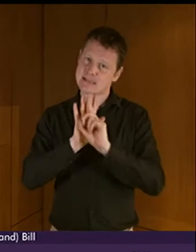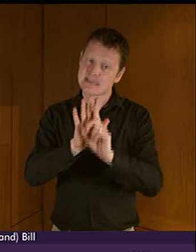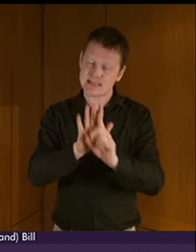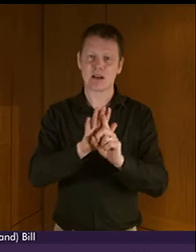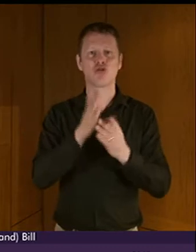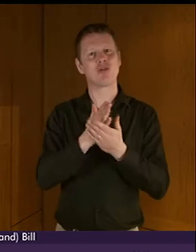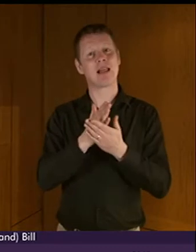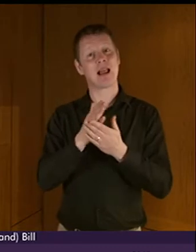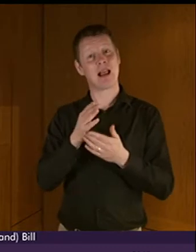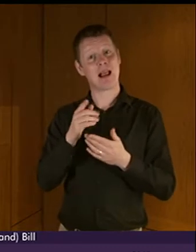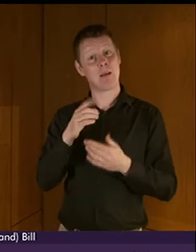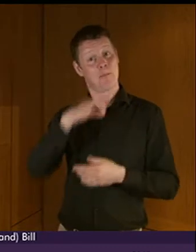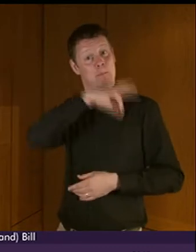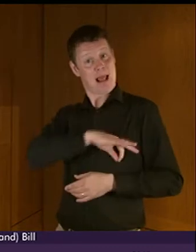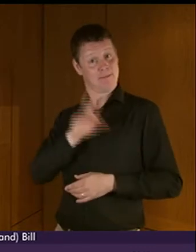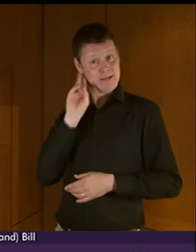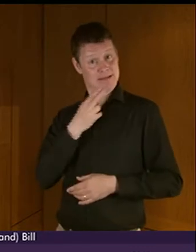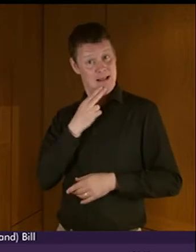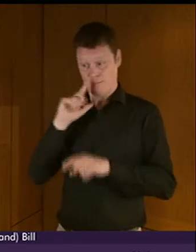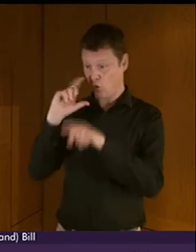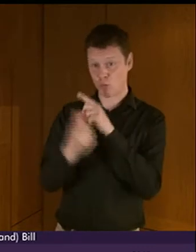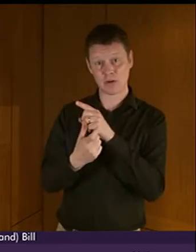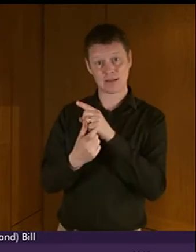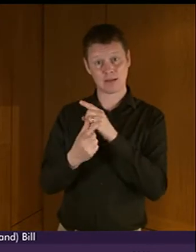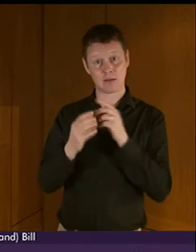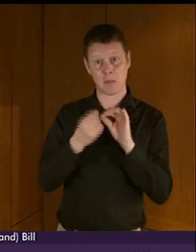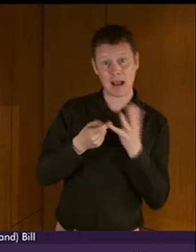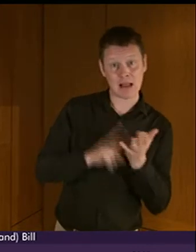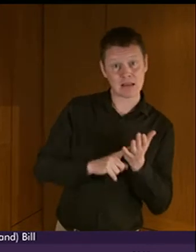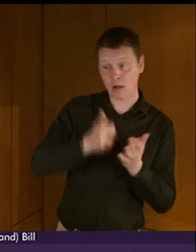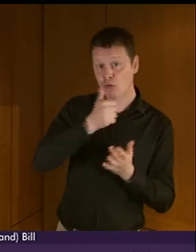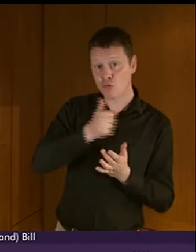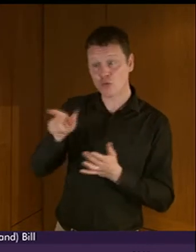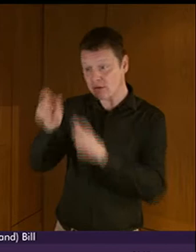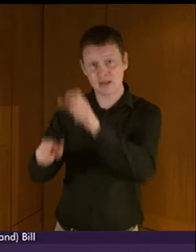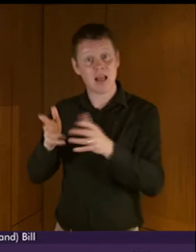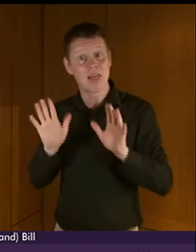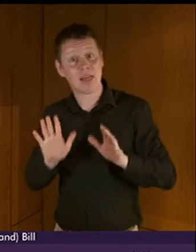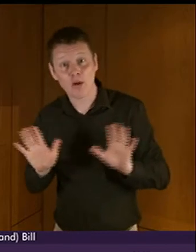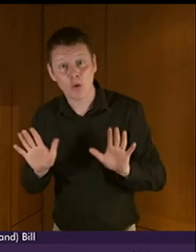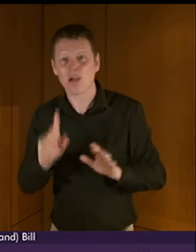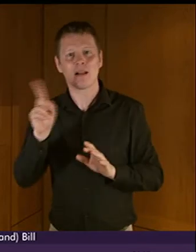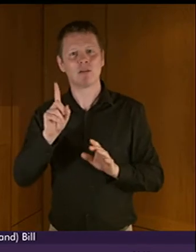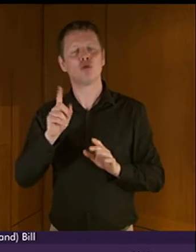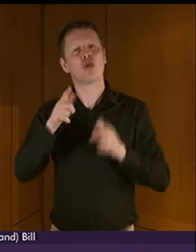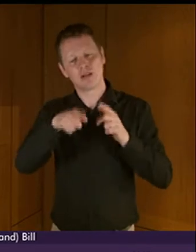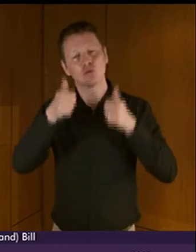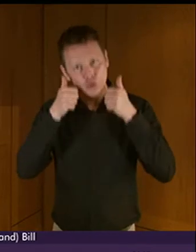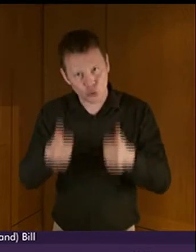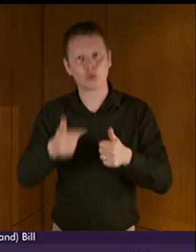But it's not just for the deaf community, presiding officer. It is for society.